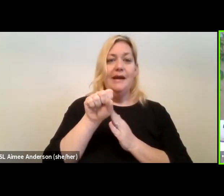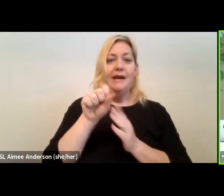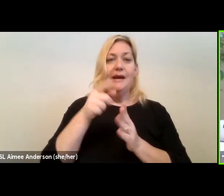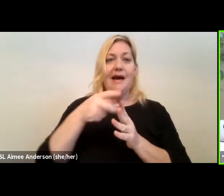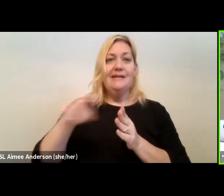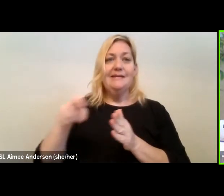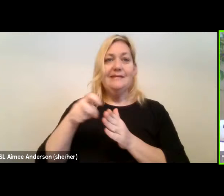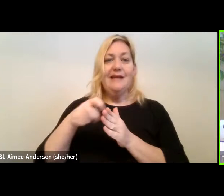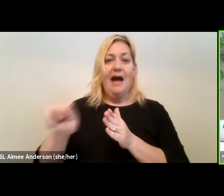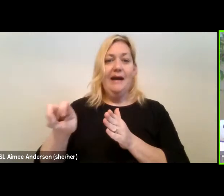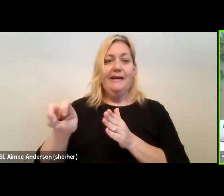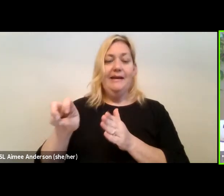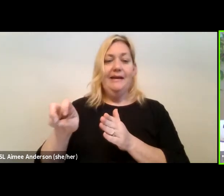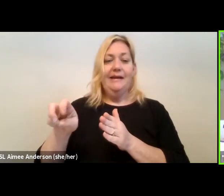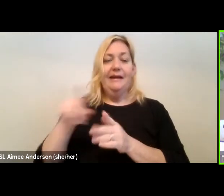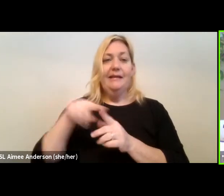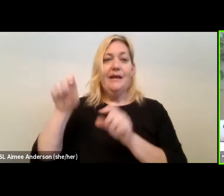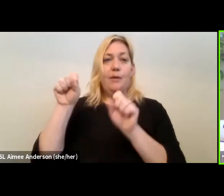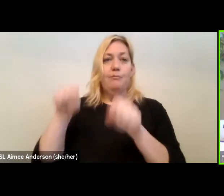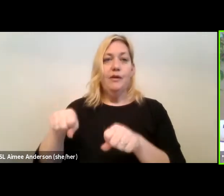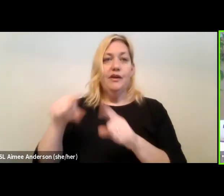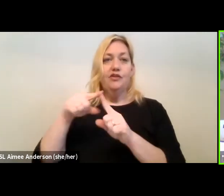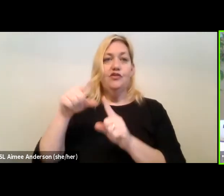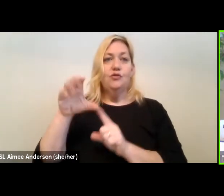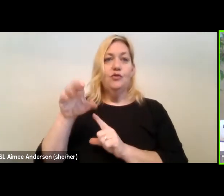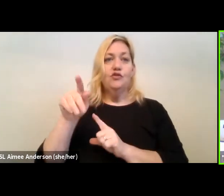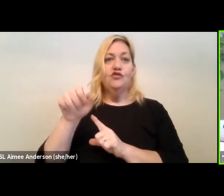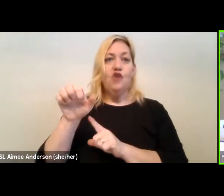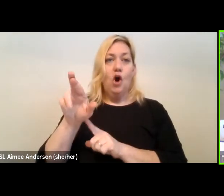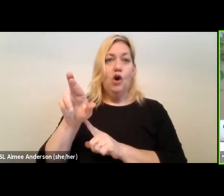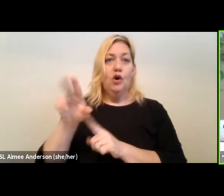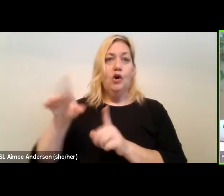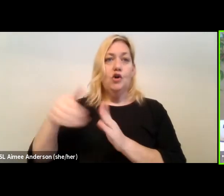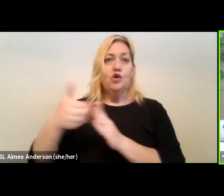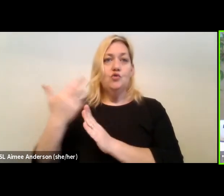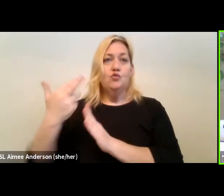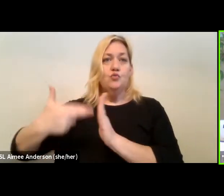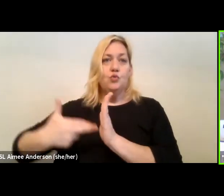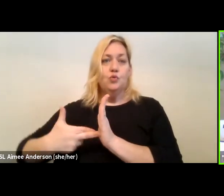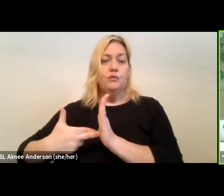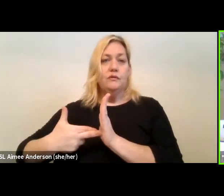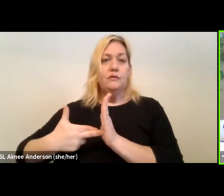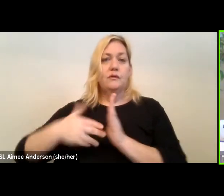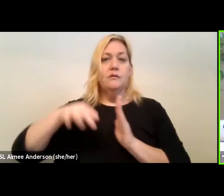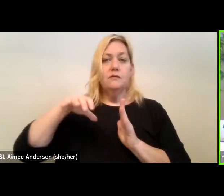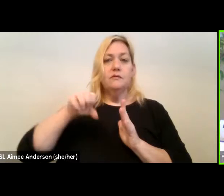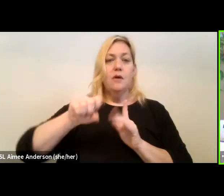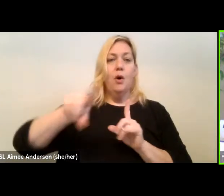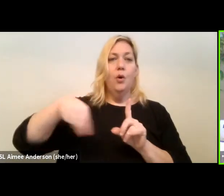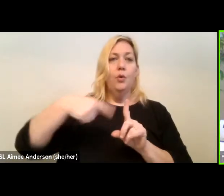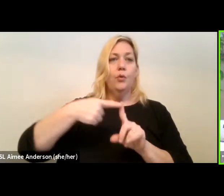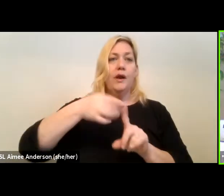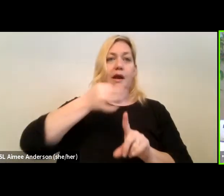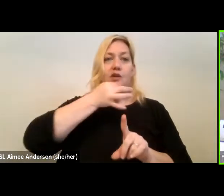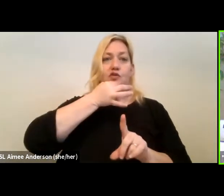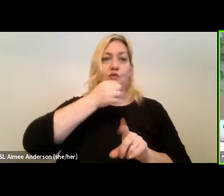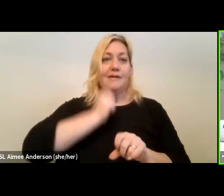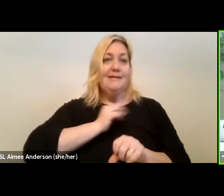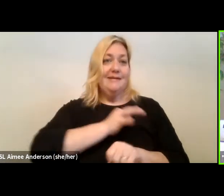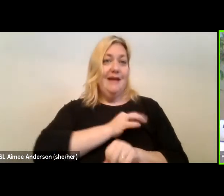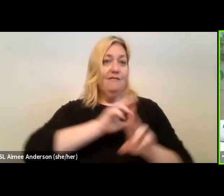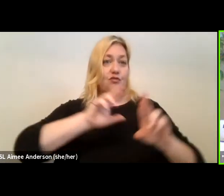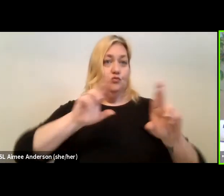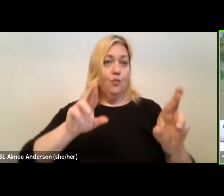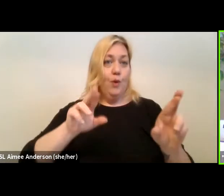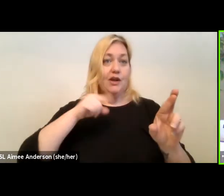ability to charter to rules. So as soon as staff is ready, you guys